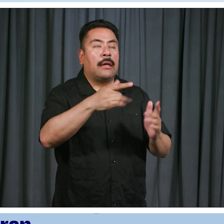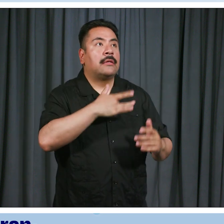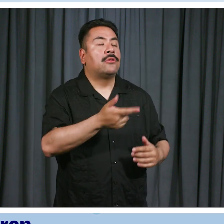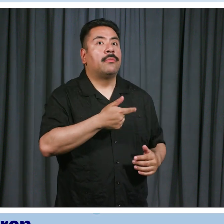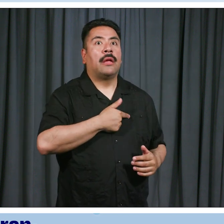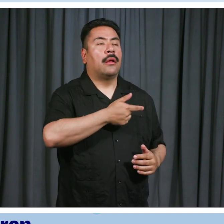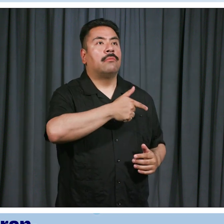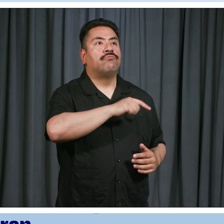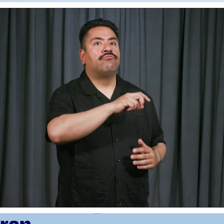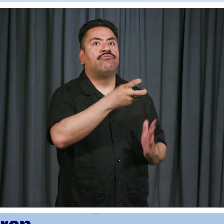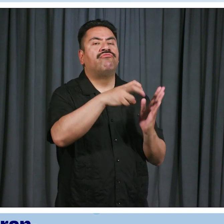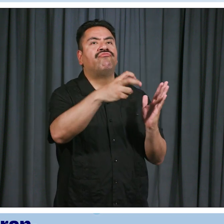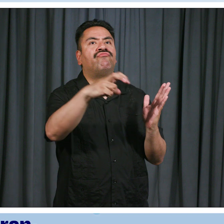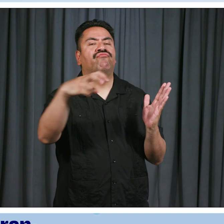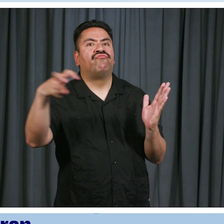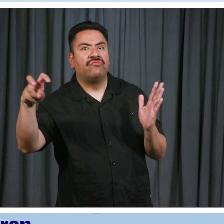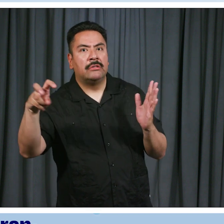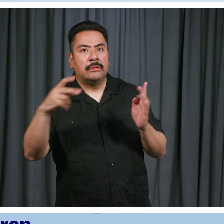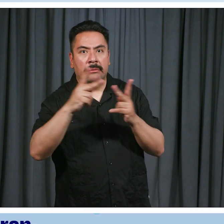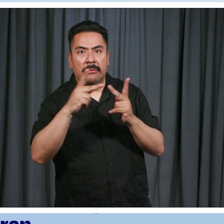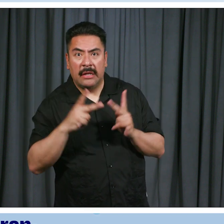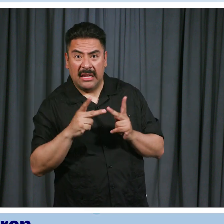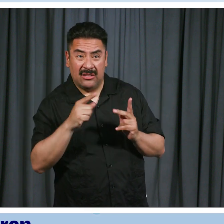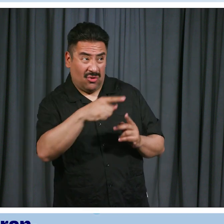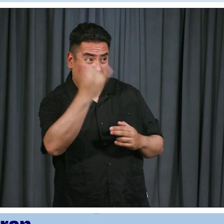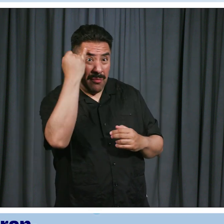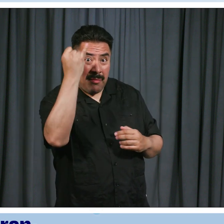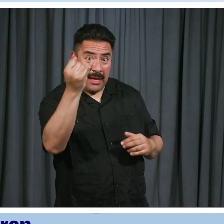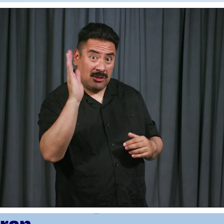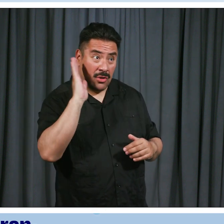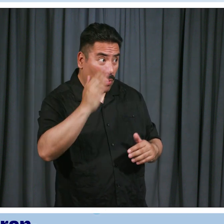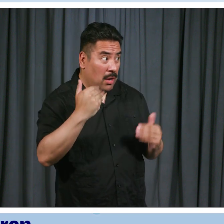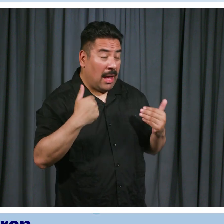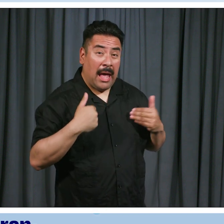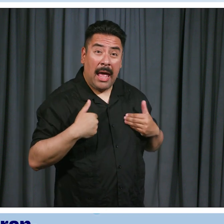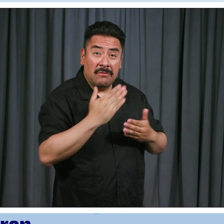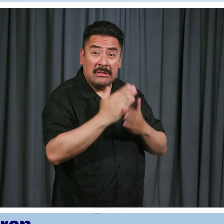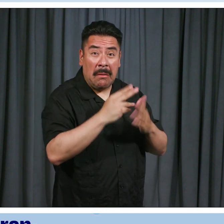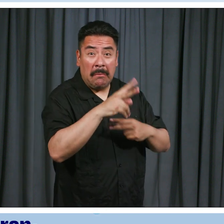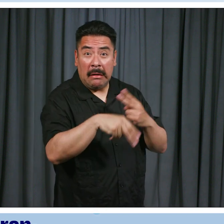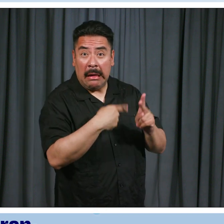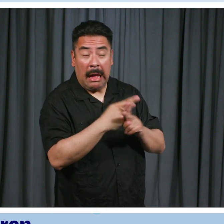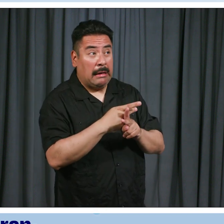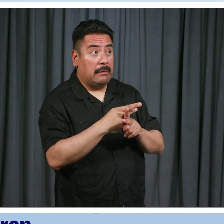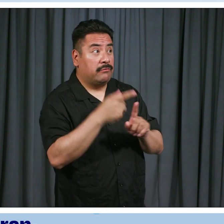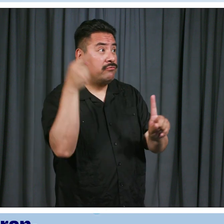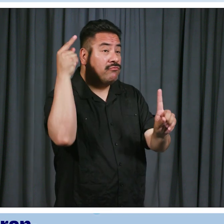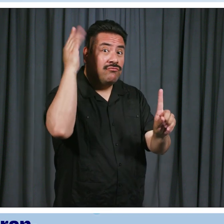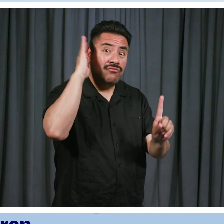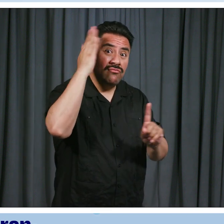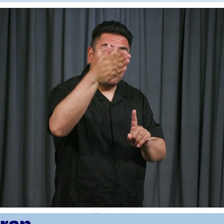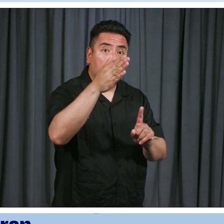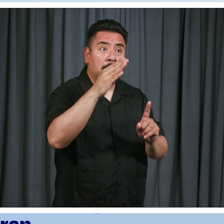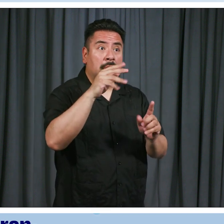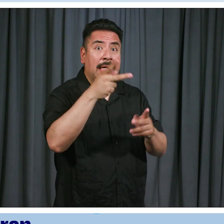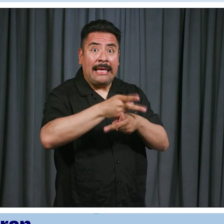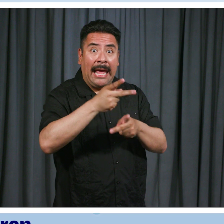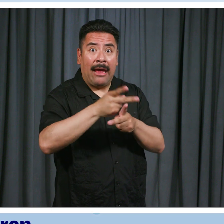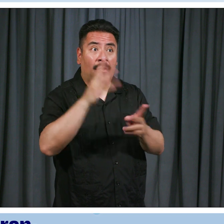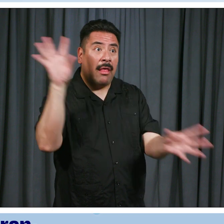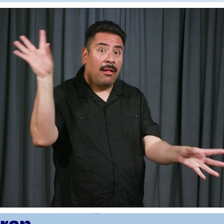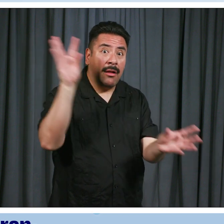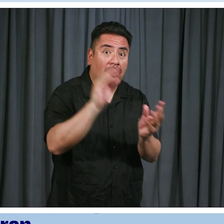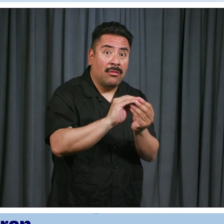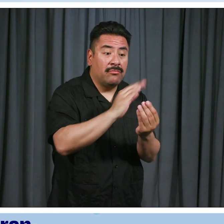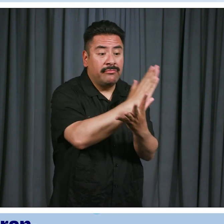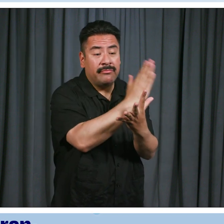there's not. So, I mean, do you imagine that there is going to ever be some type of wraparound care,